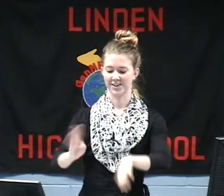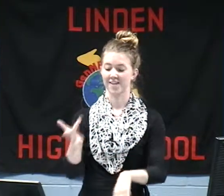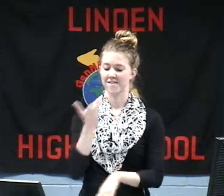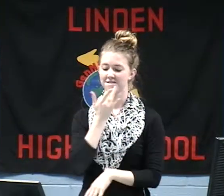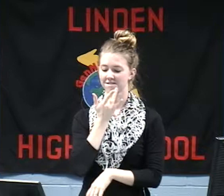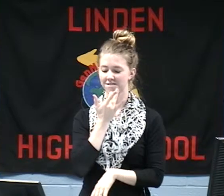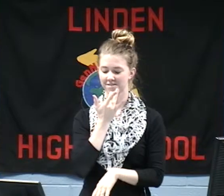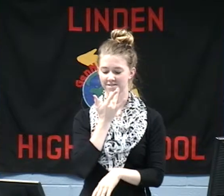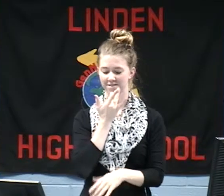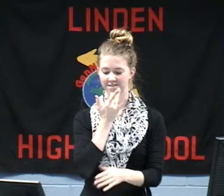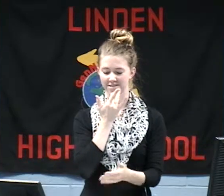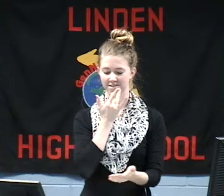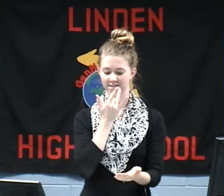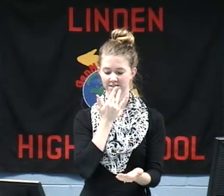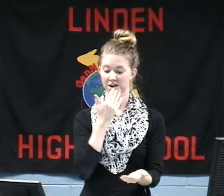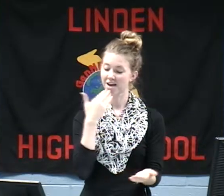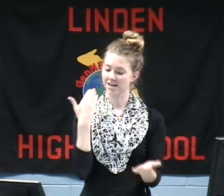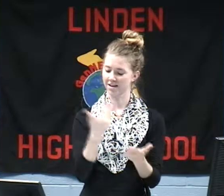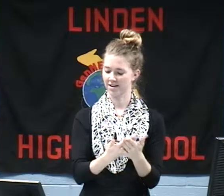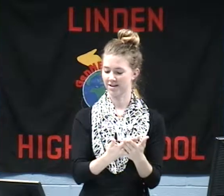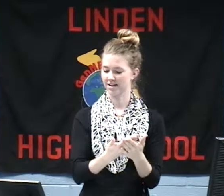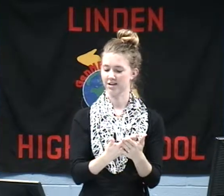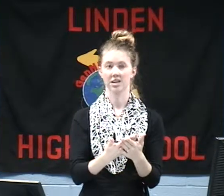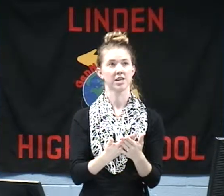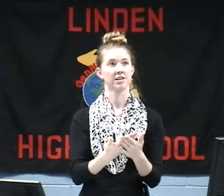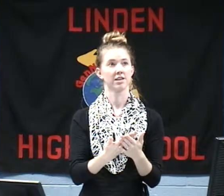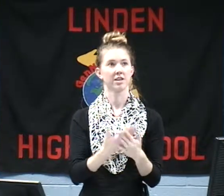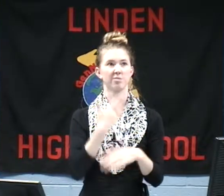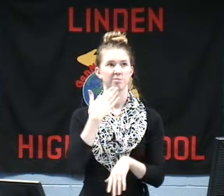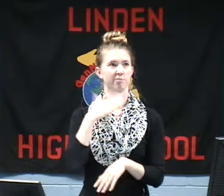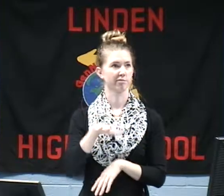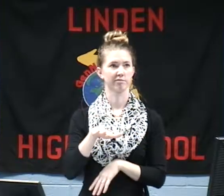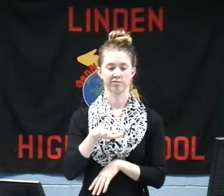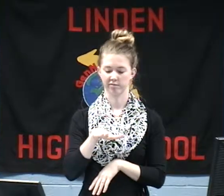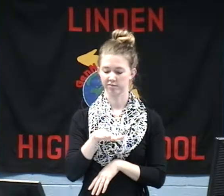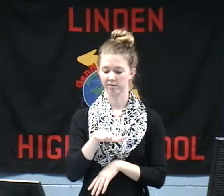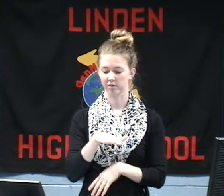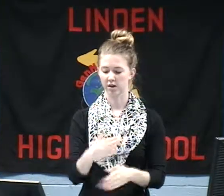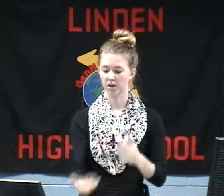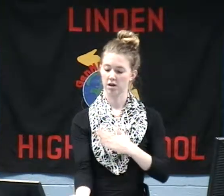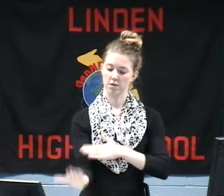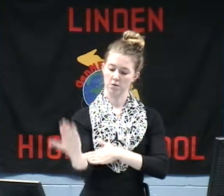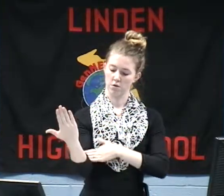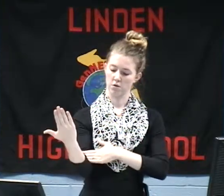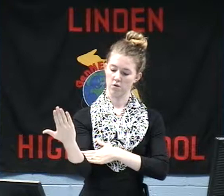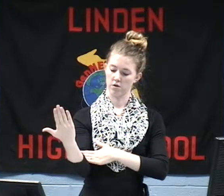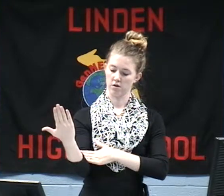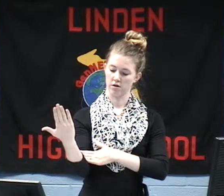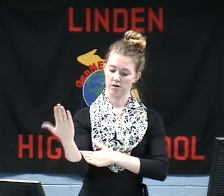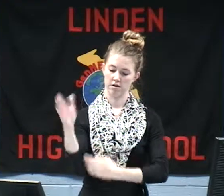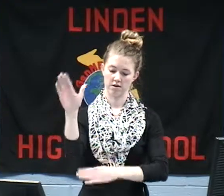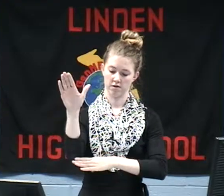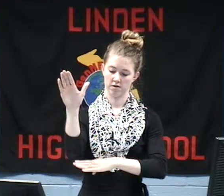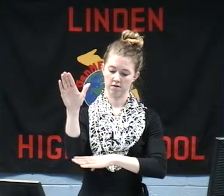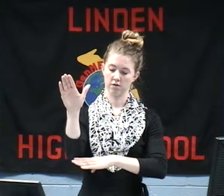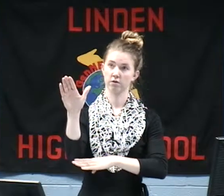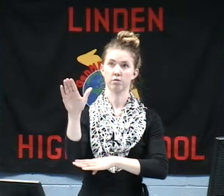biology, favorite, food, bad, morning,